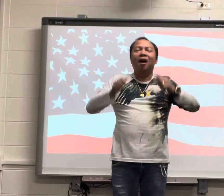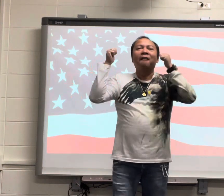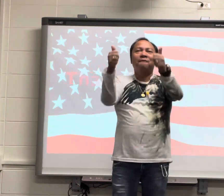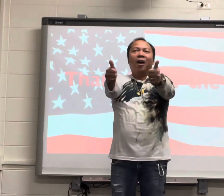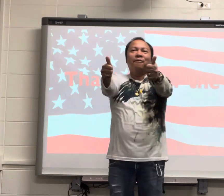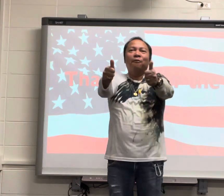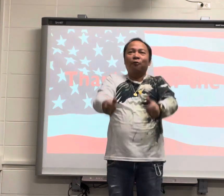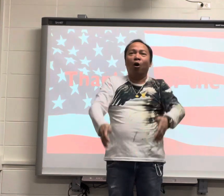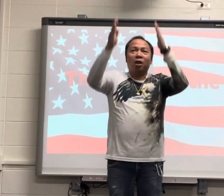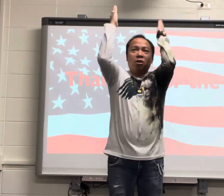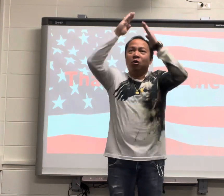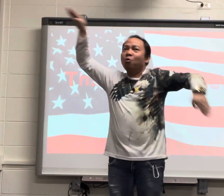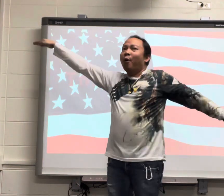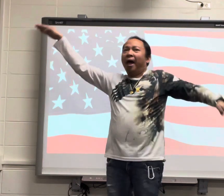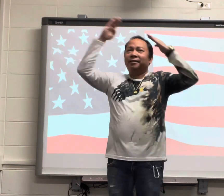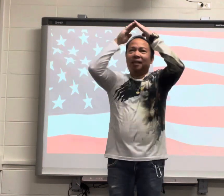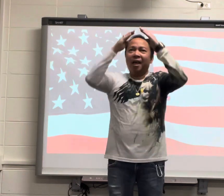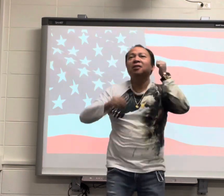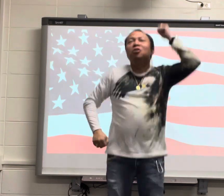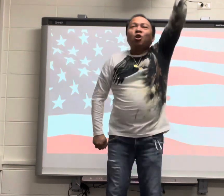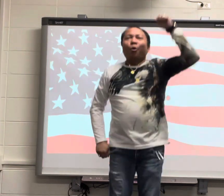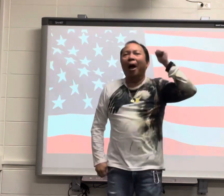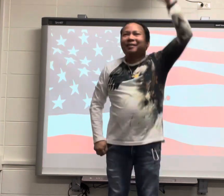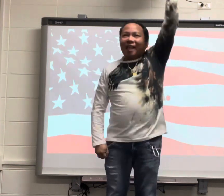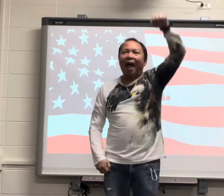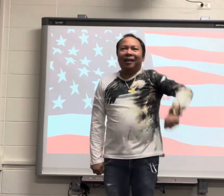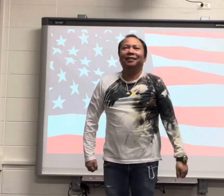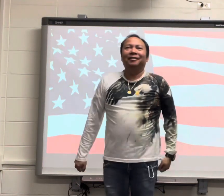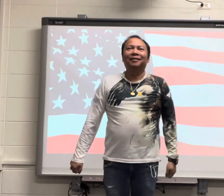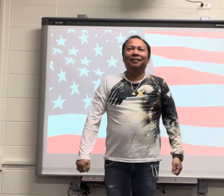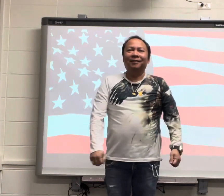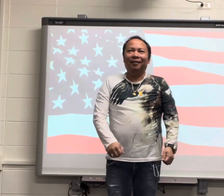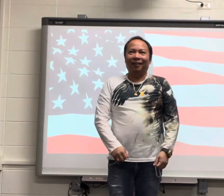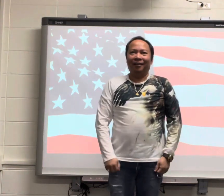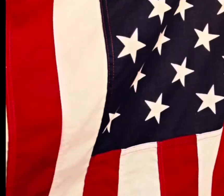us for the USA USA